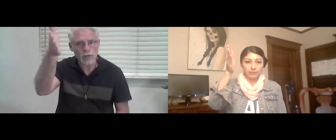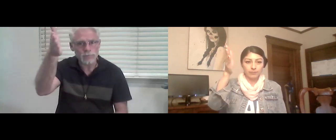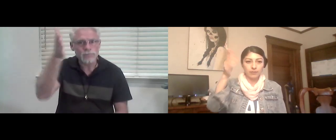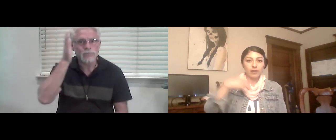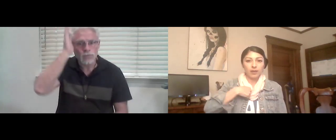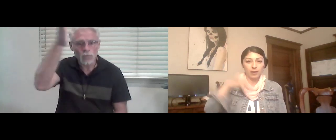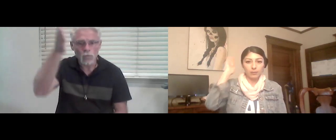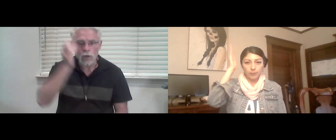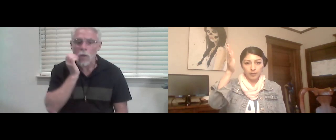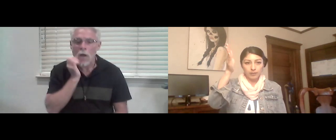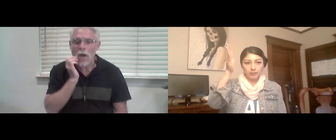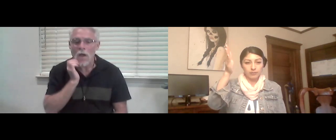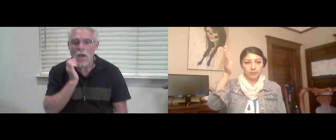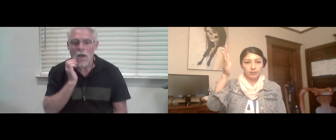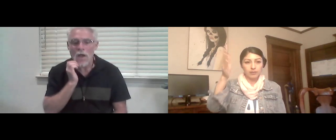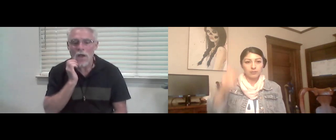will. I will.